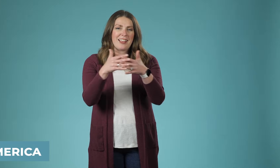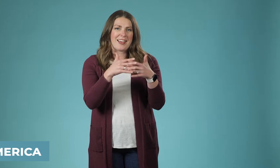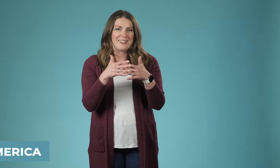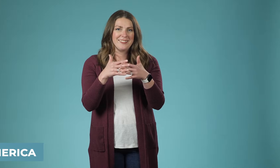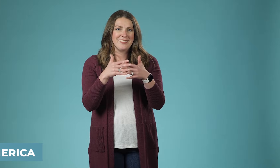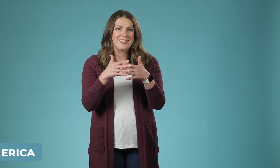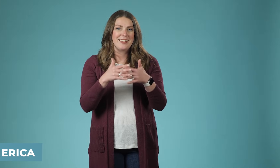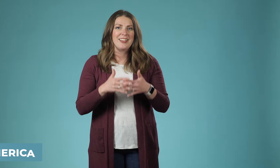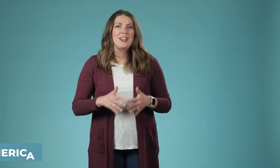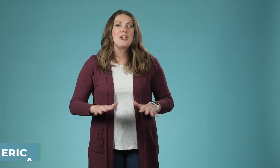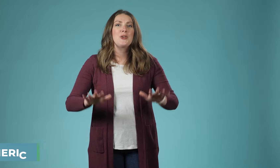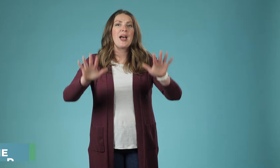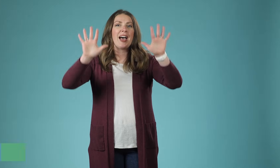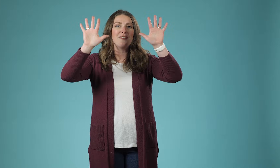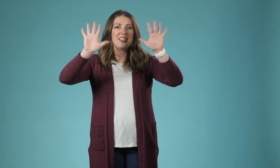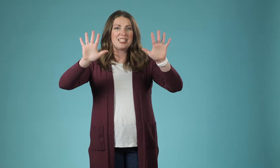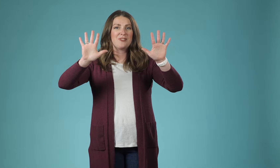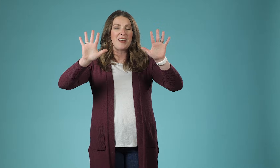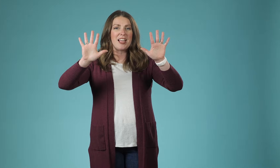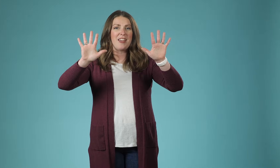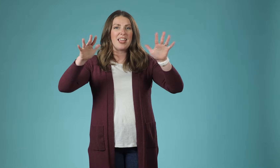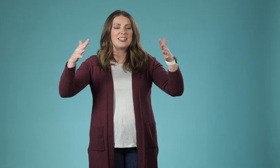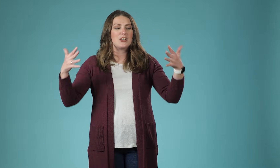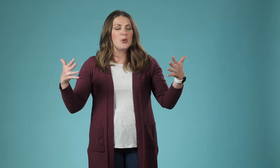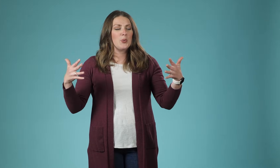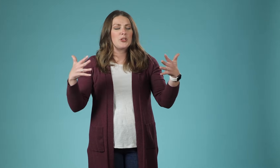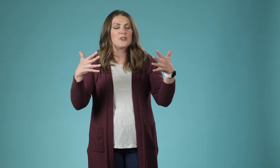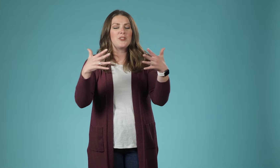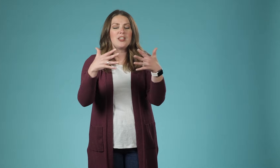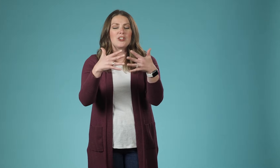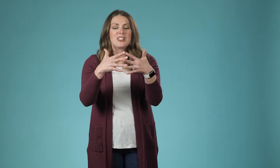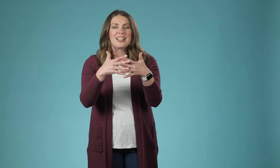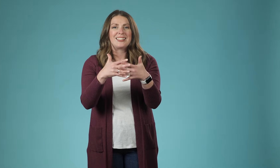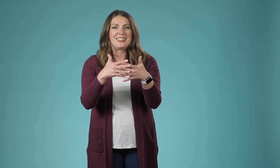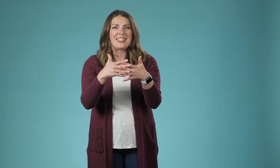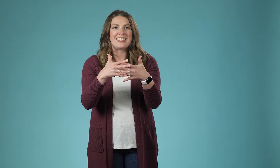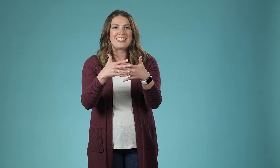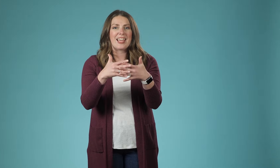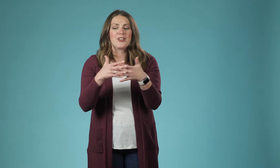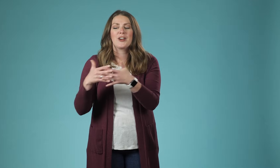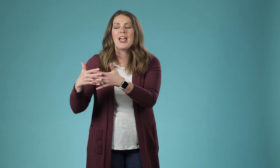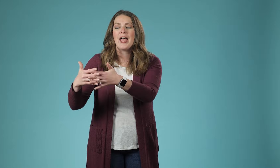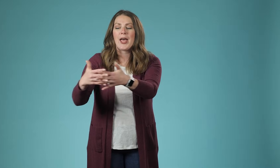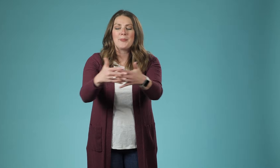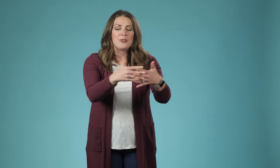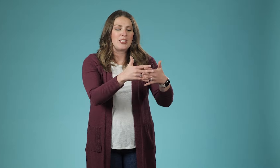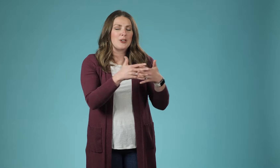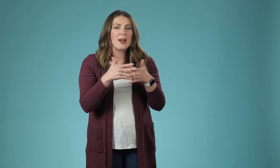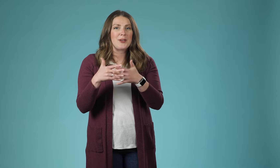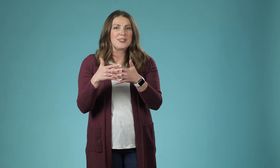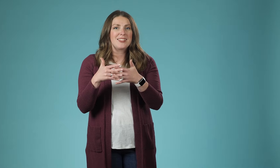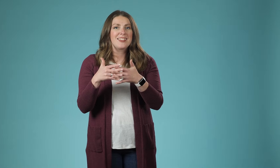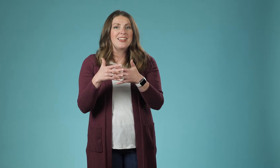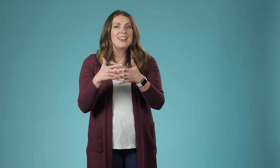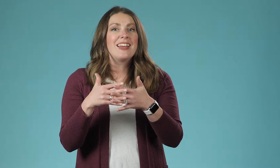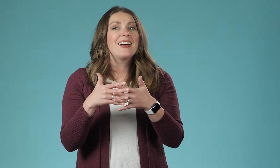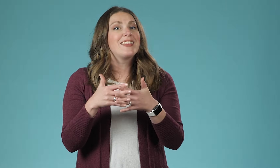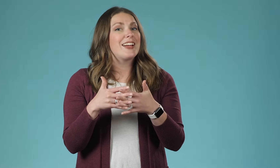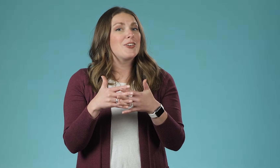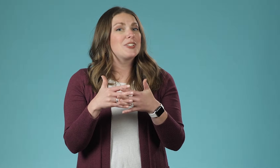America. You have this 5 hand with your fingers linked together and moving it around. There are